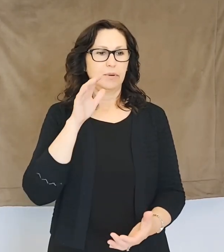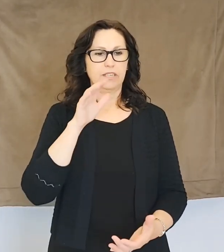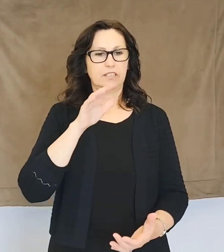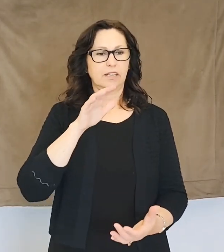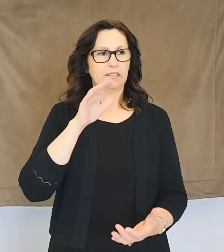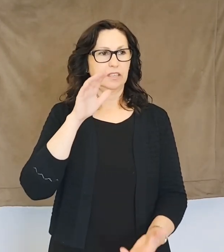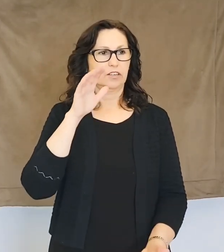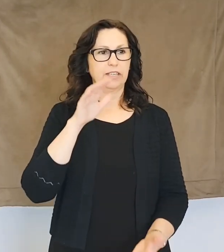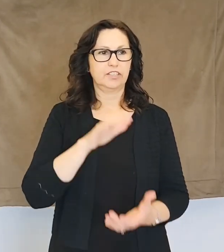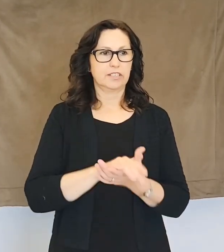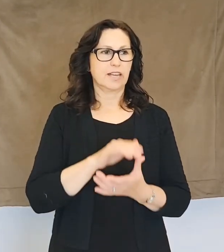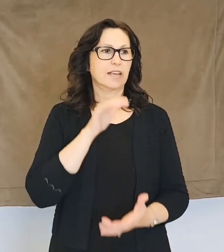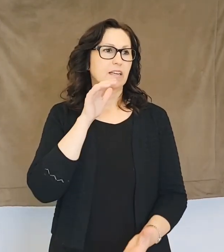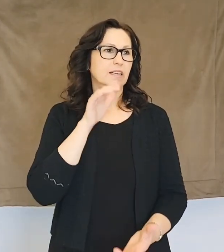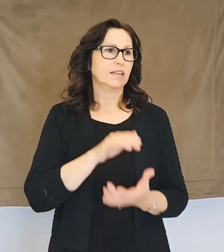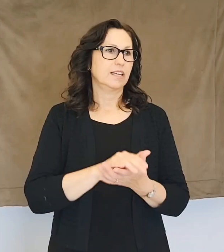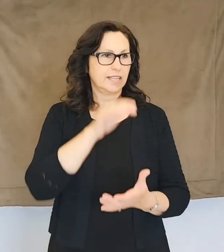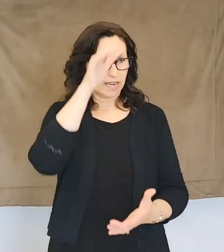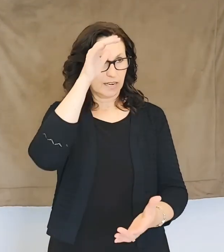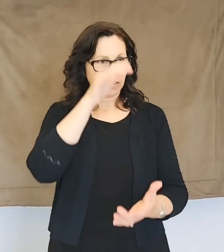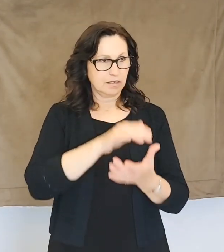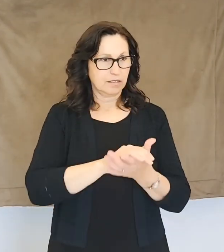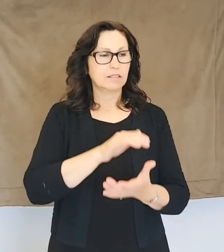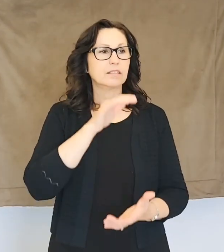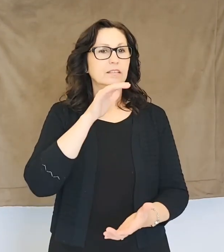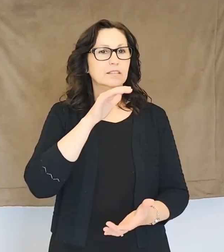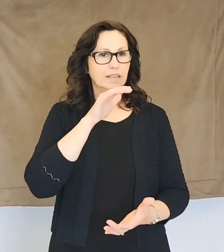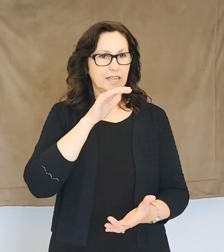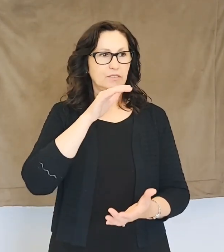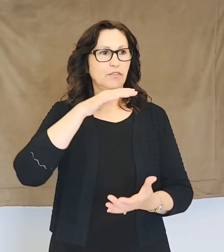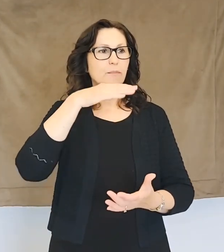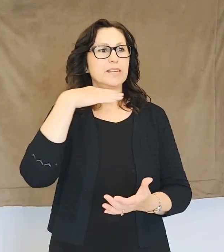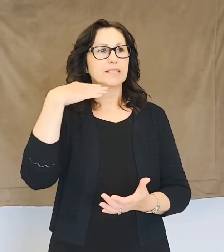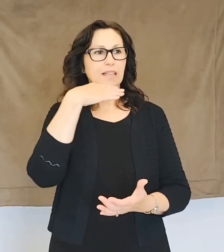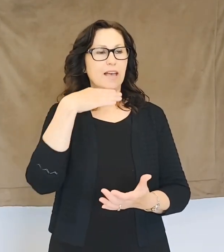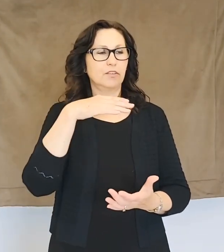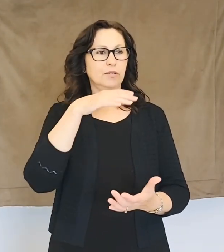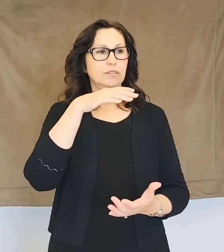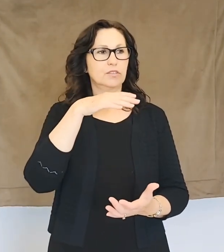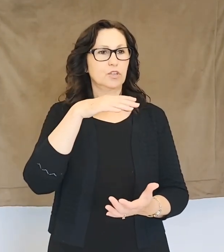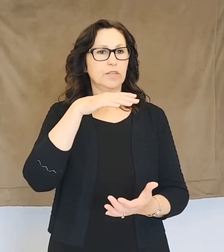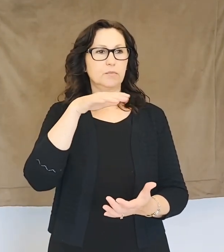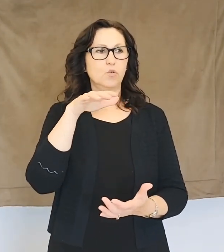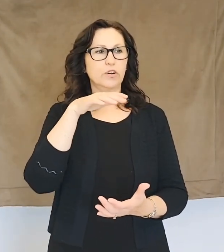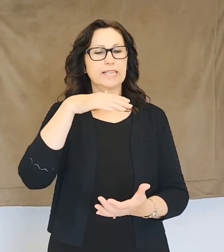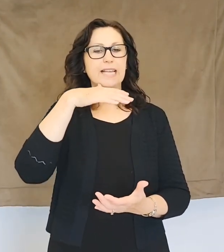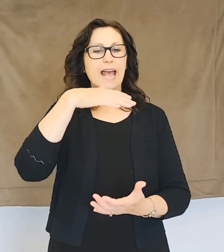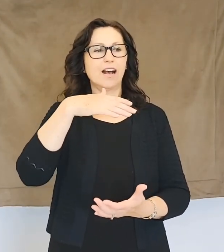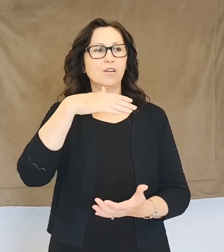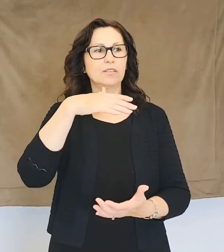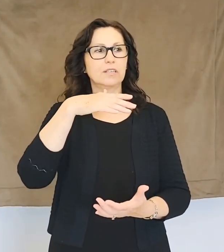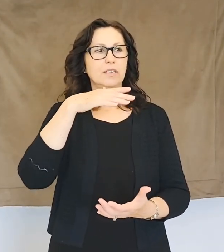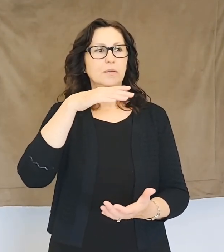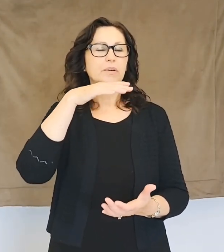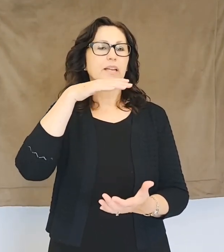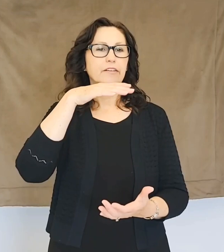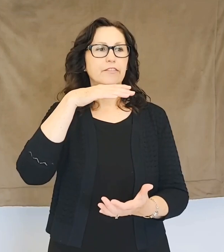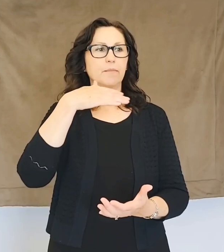but it's literally just like in the air. It's from this level. So it's more, it's out, but like from